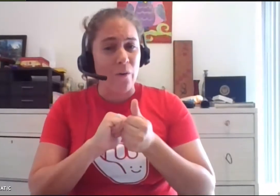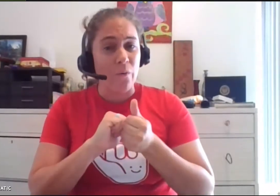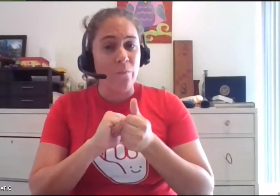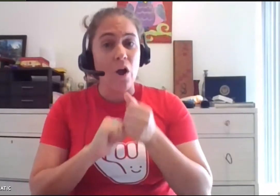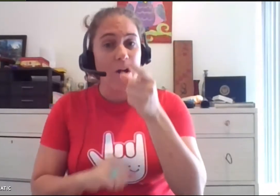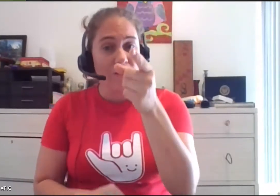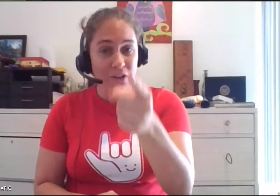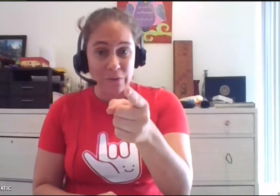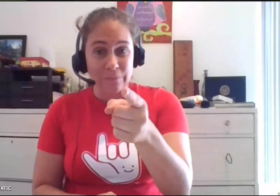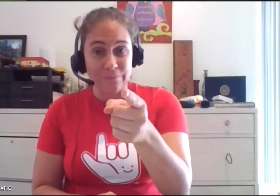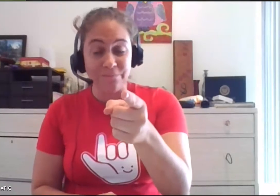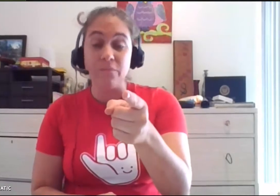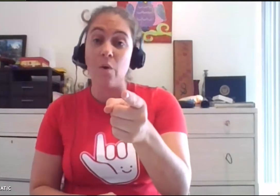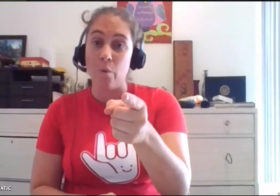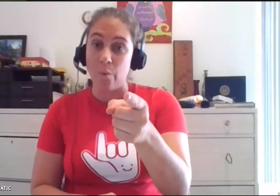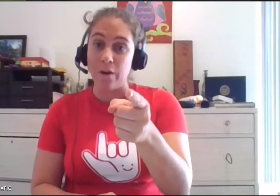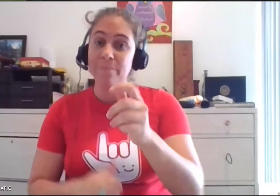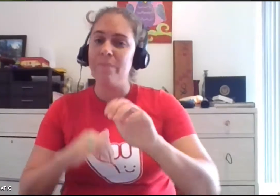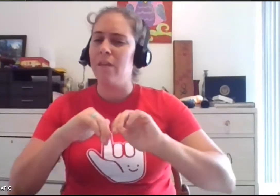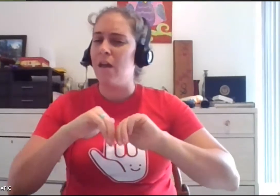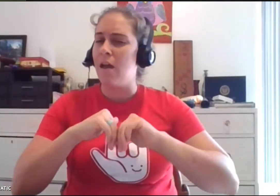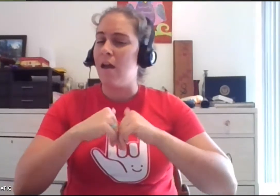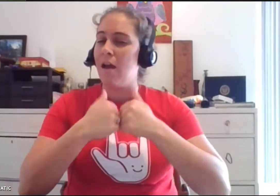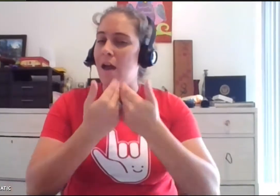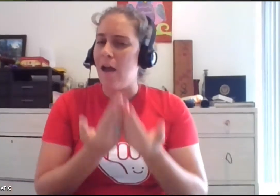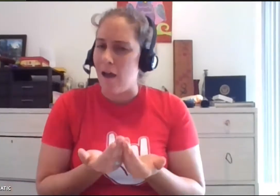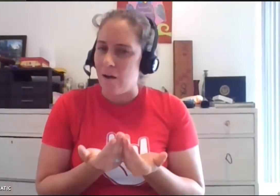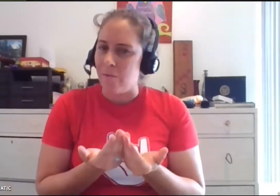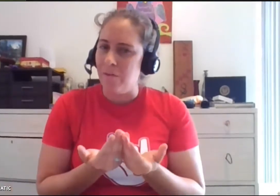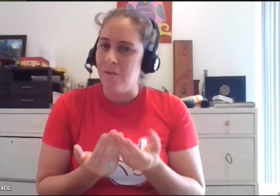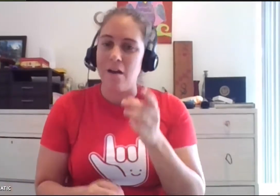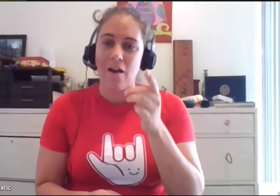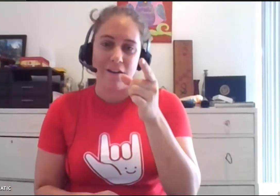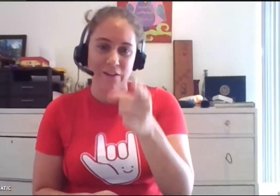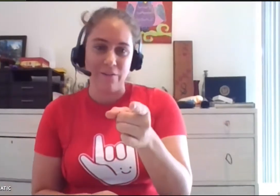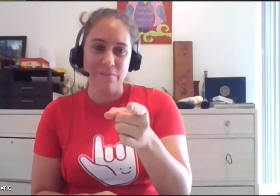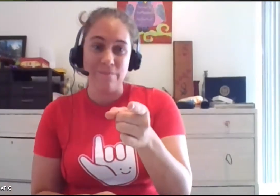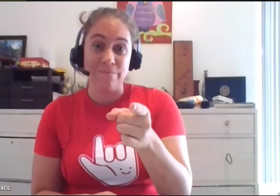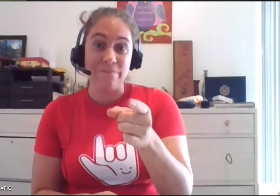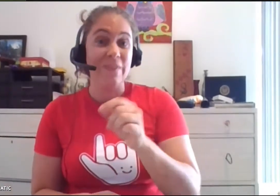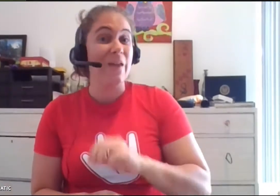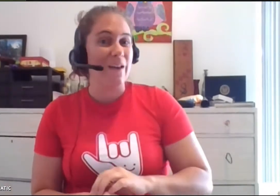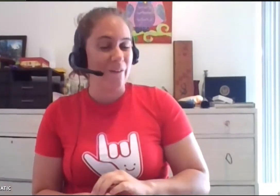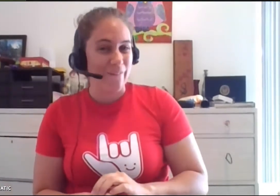How are you? Or how are you?